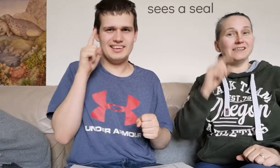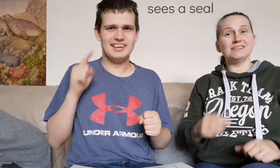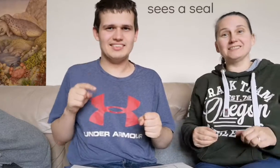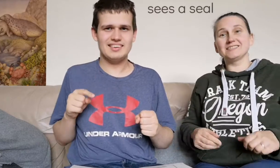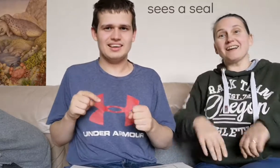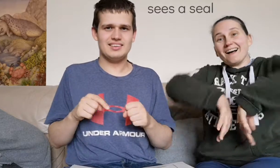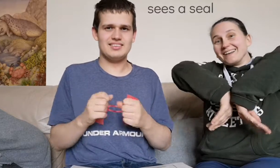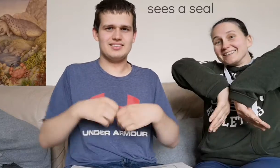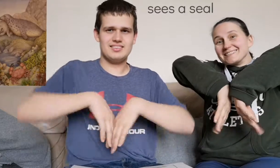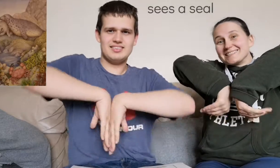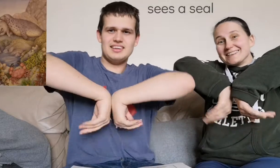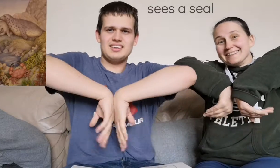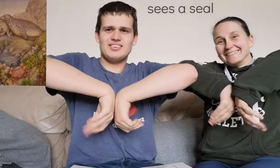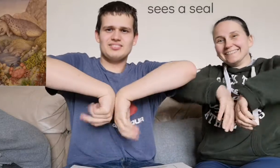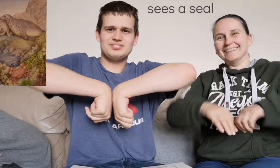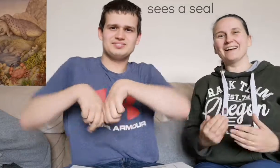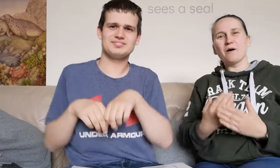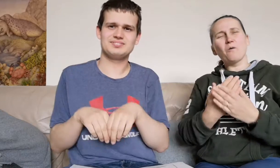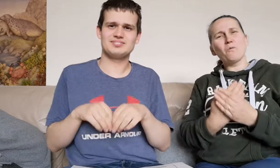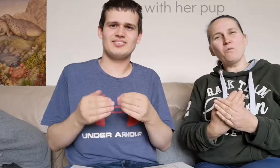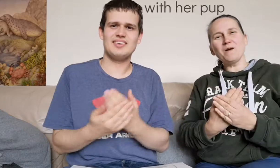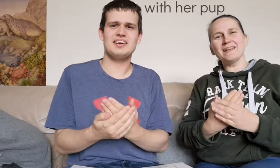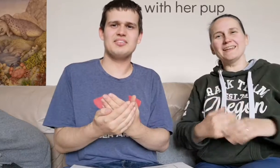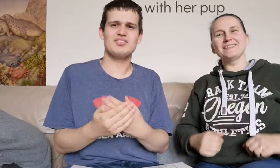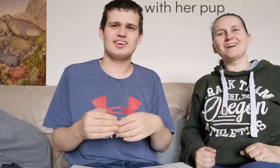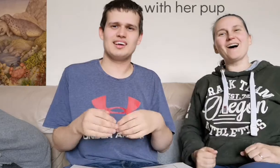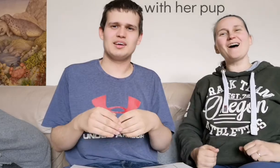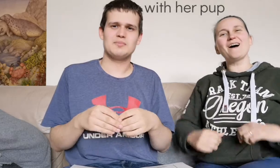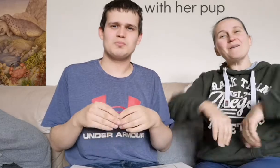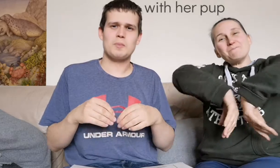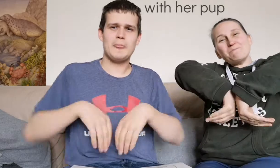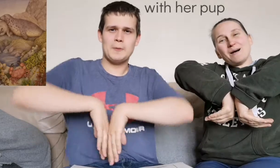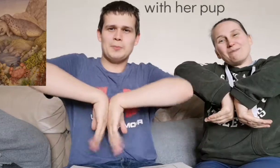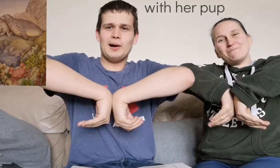Sees a seal with her pup.